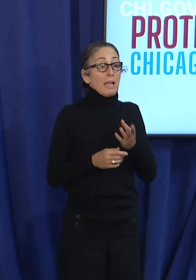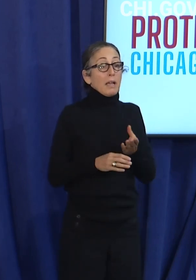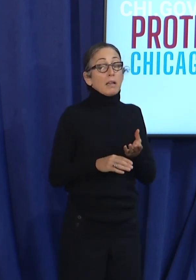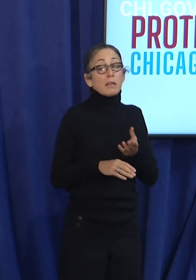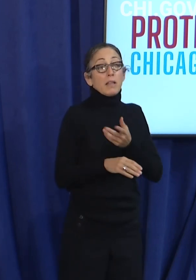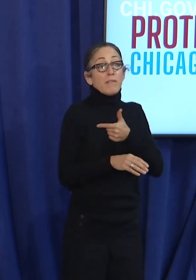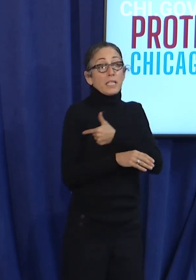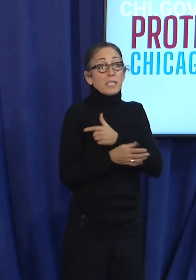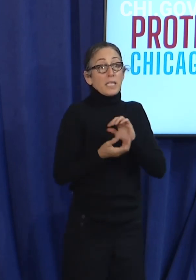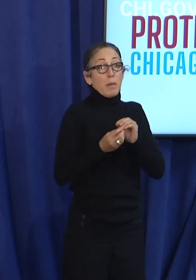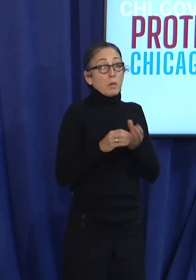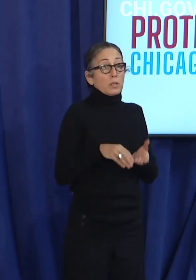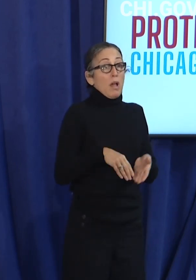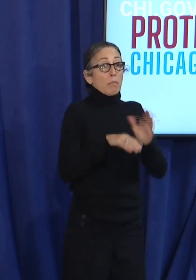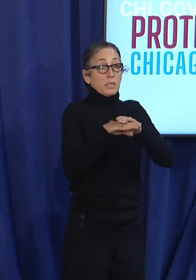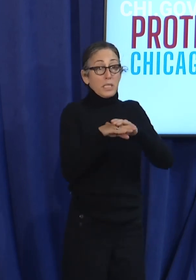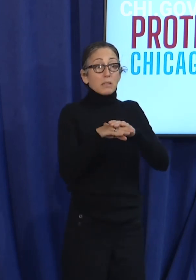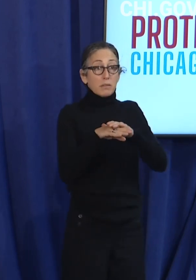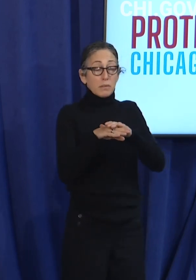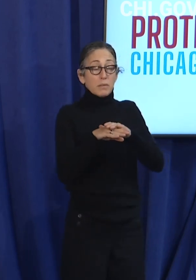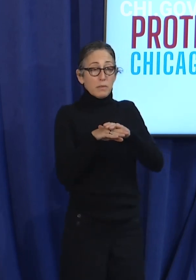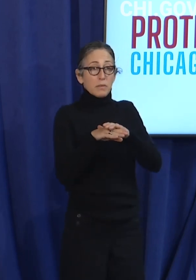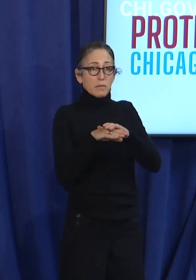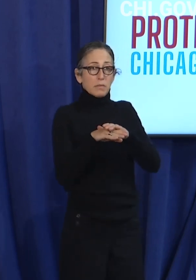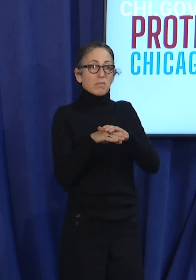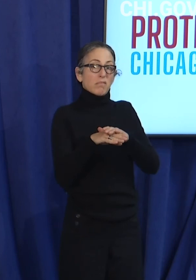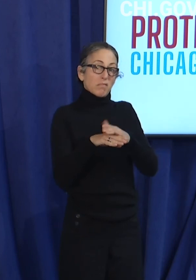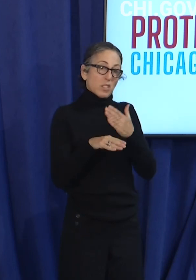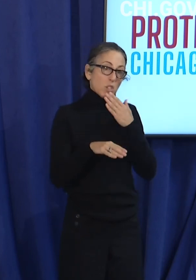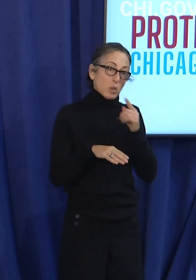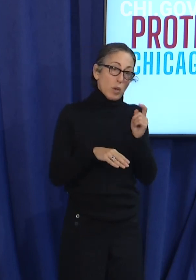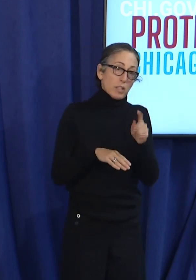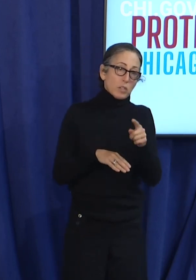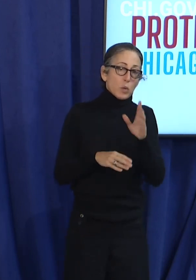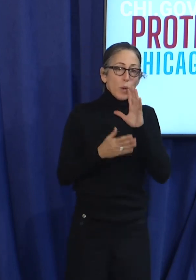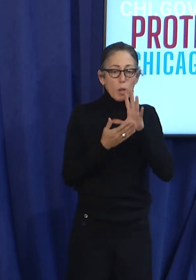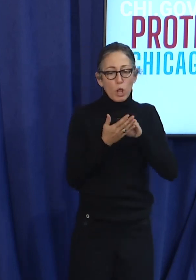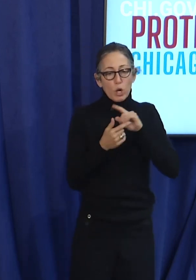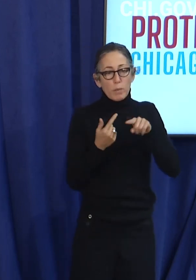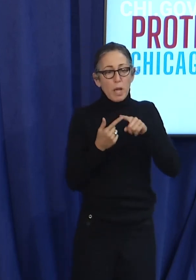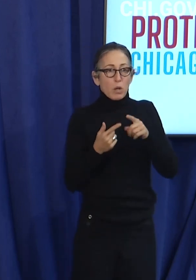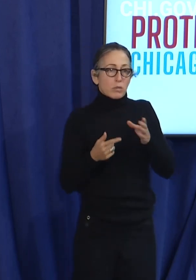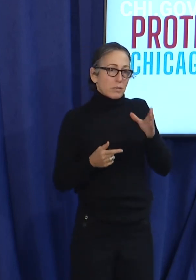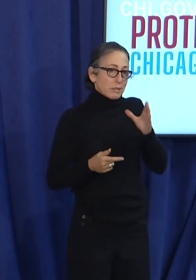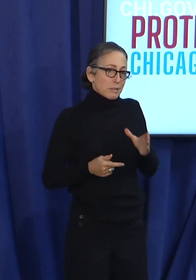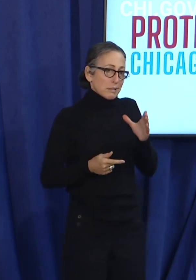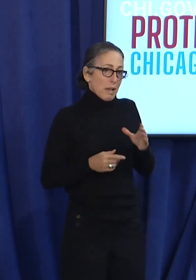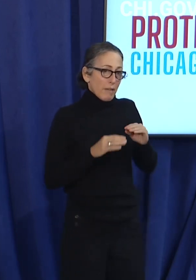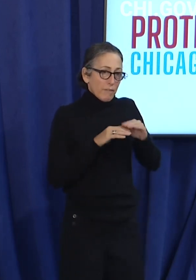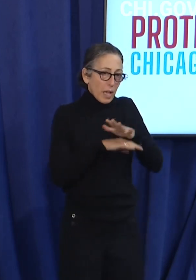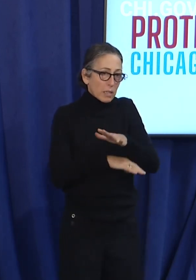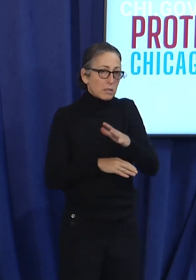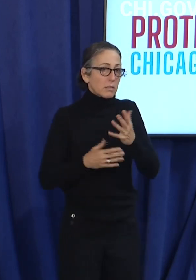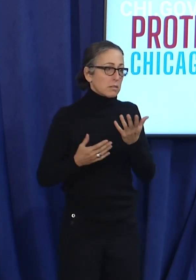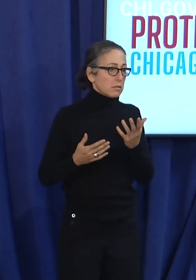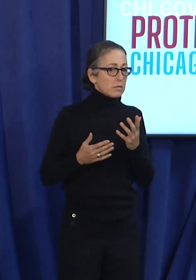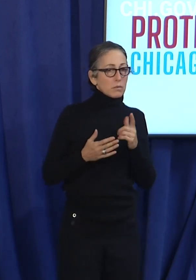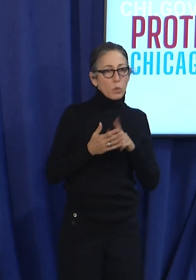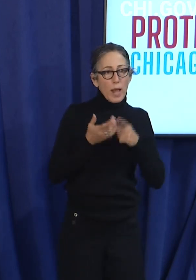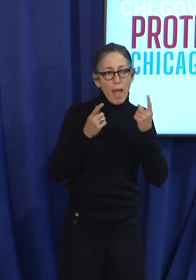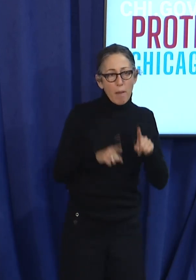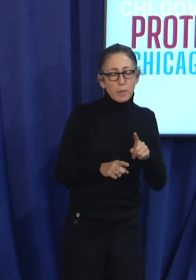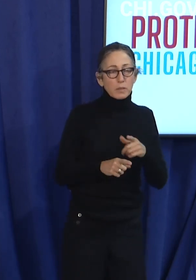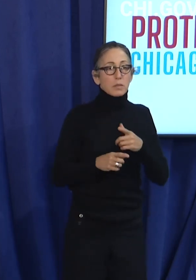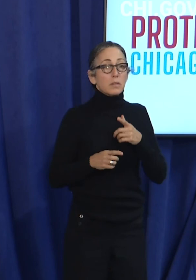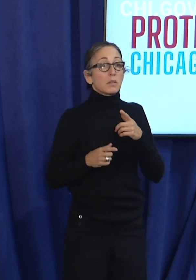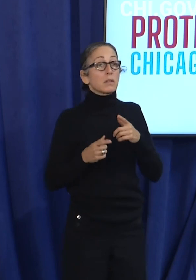think is a bigger question and will take some real conversation, and we'll be learning about side effects and this whole conversation going on, and then